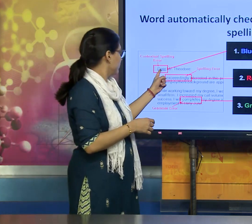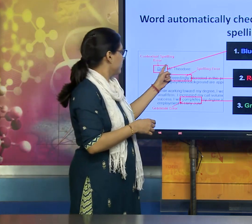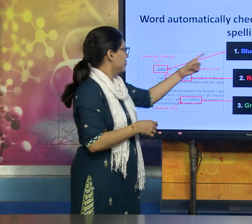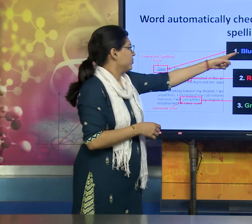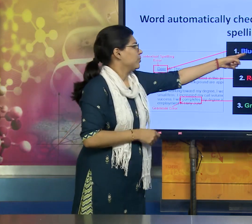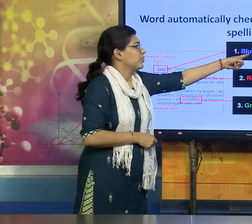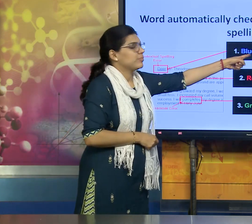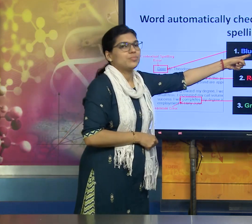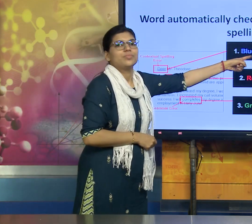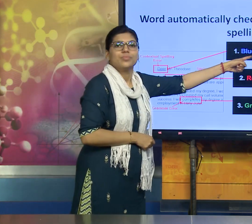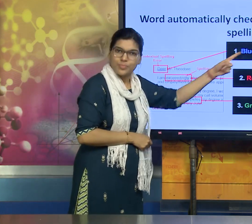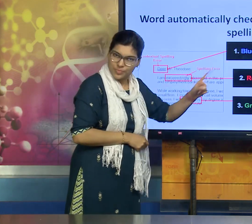text.